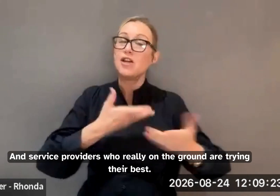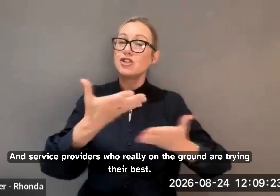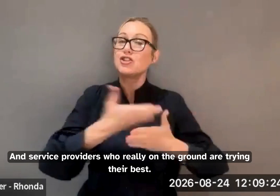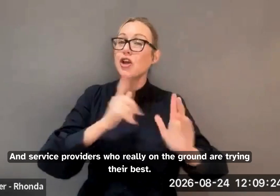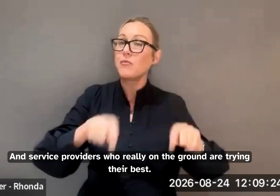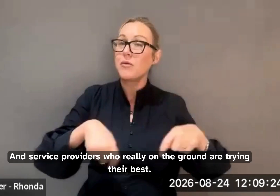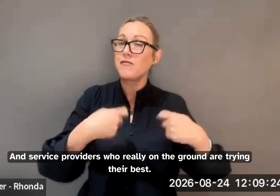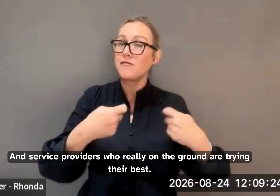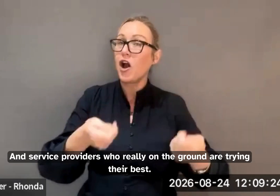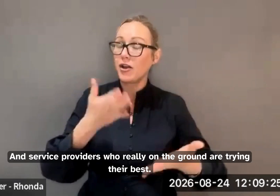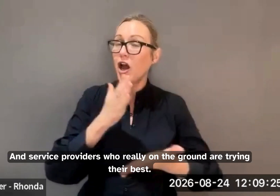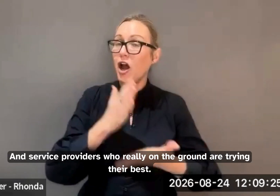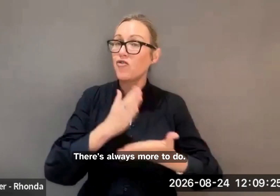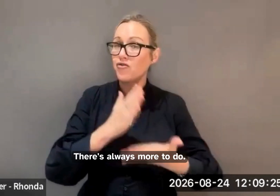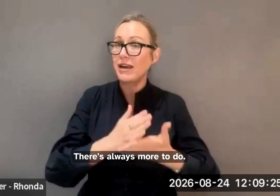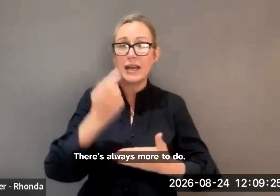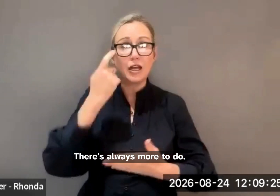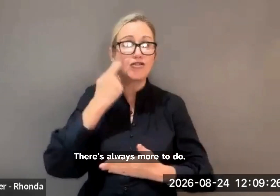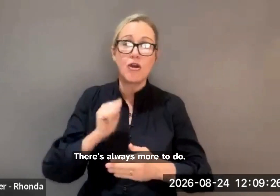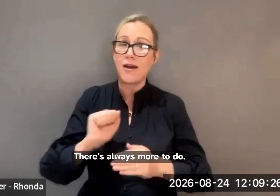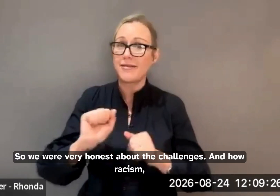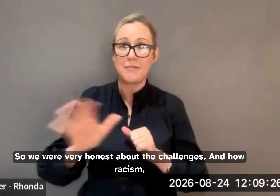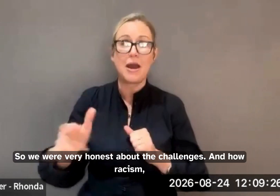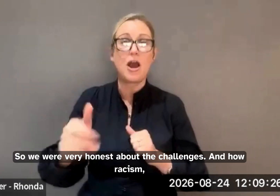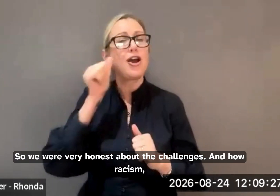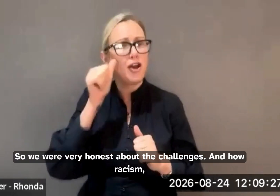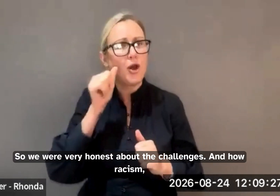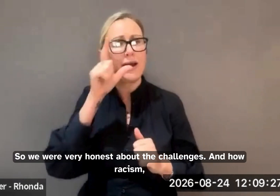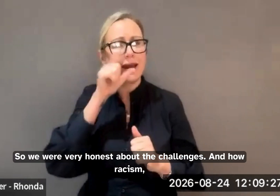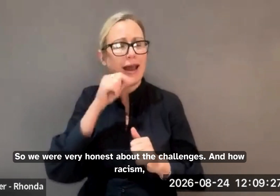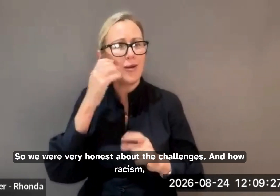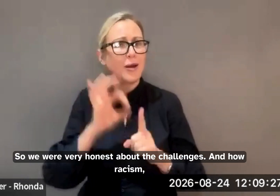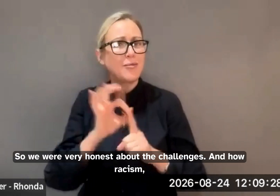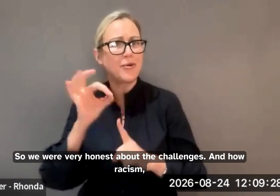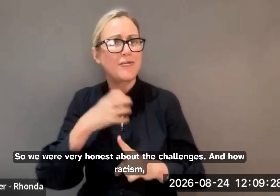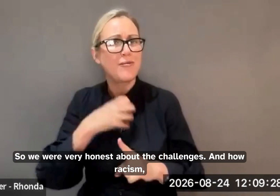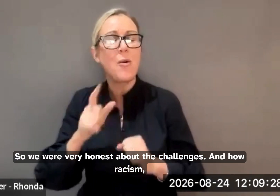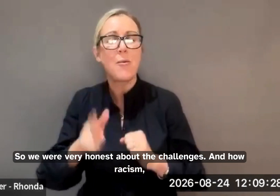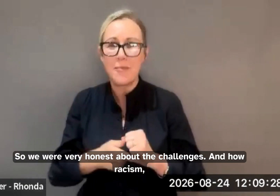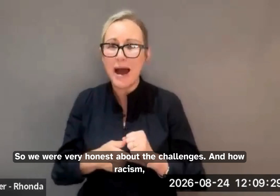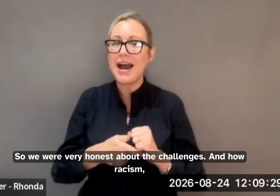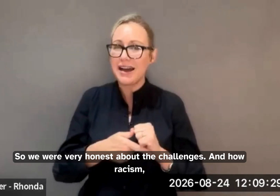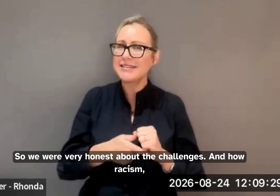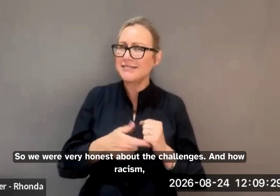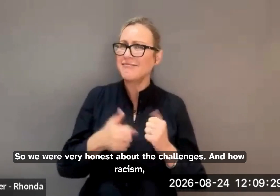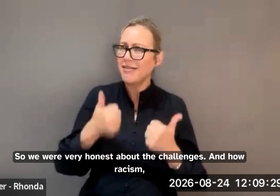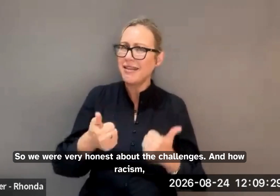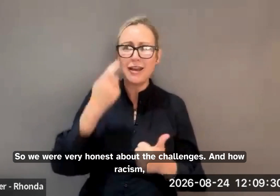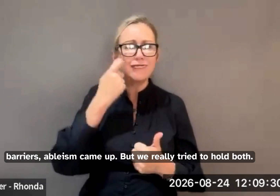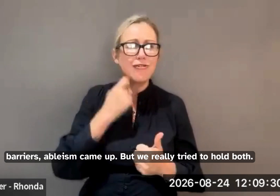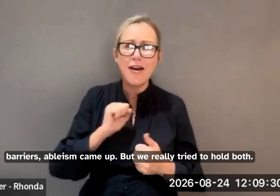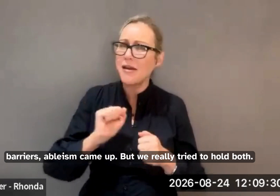on the ground are trying their best. There's always more to do. So we were very honest about the challenges and how racism,